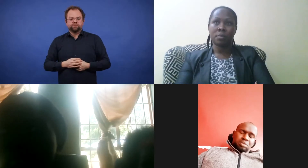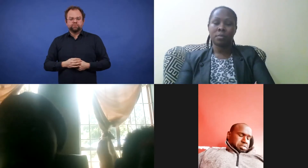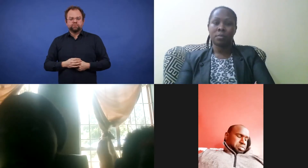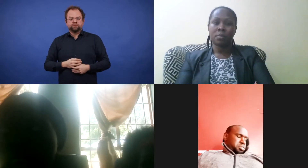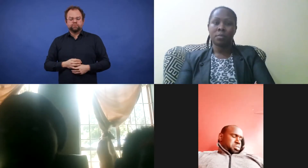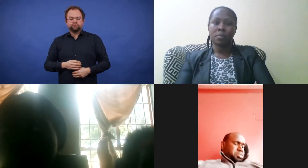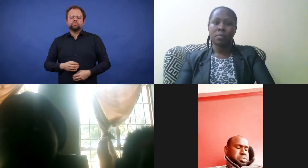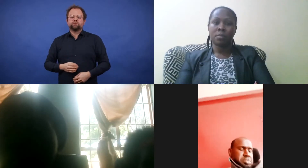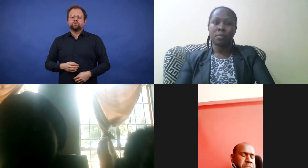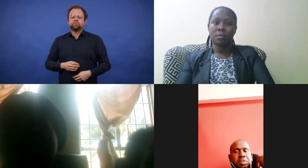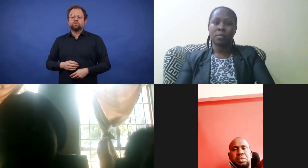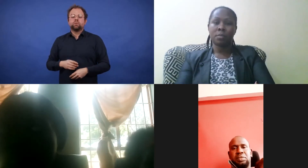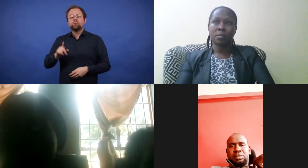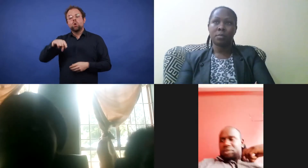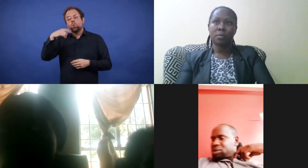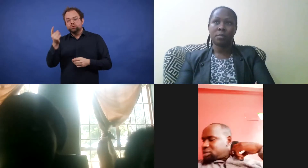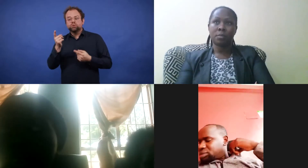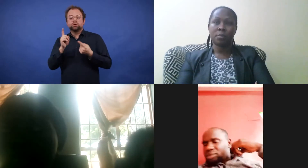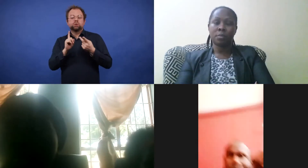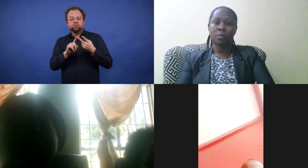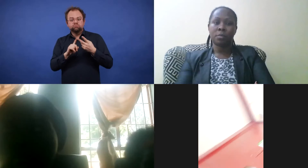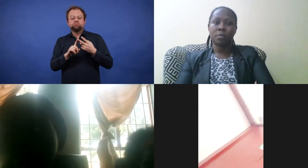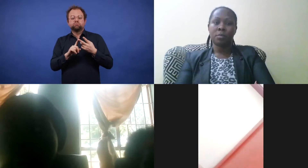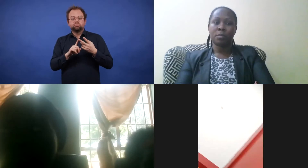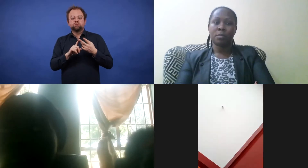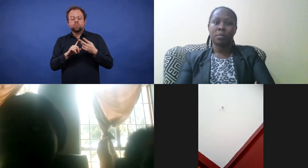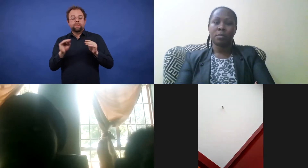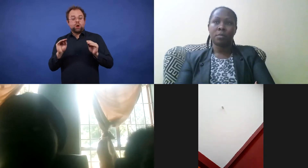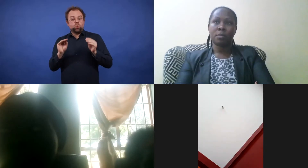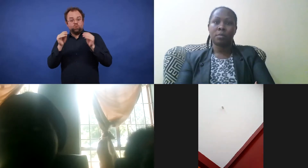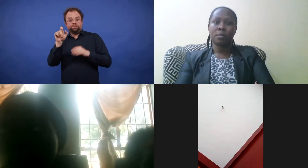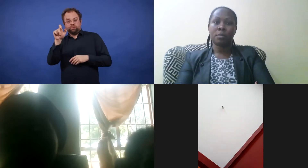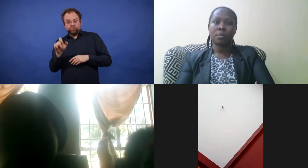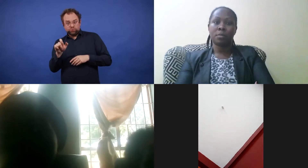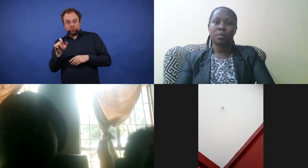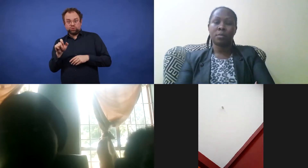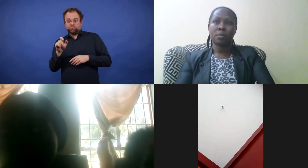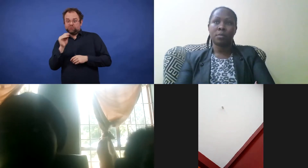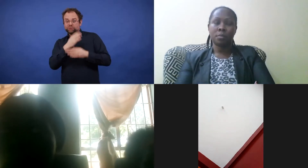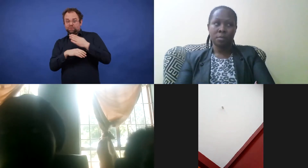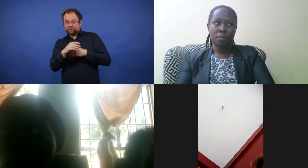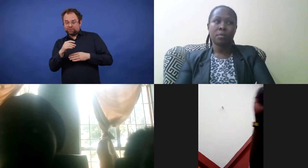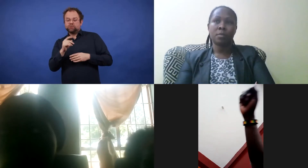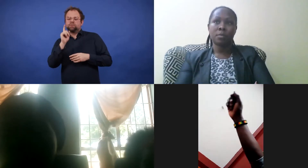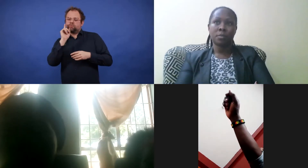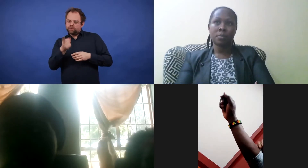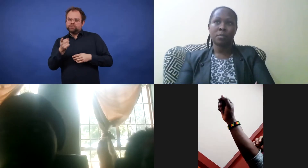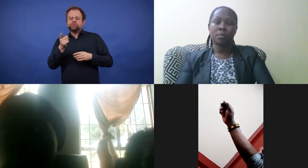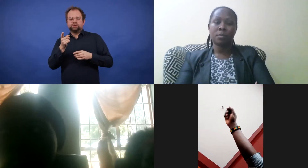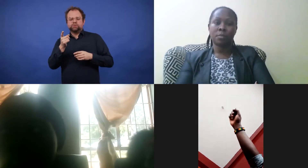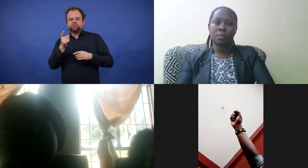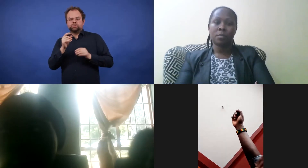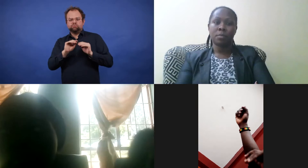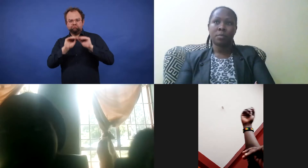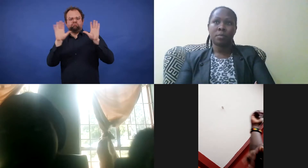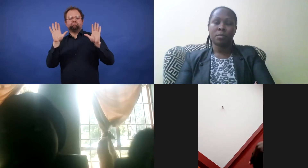the election itself is very accessible to all Dragona Josic